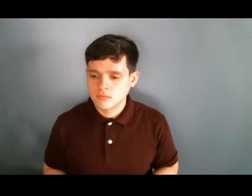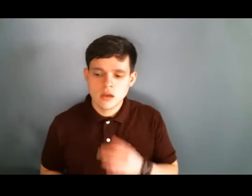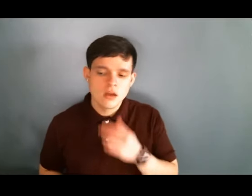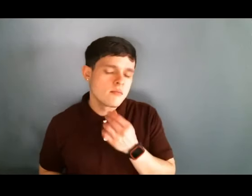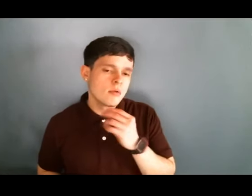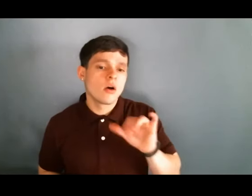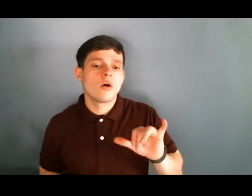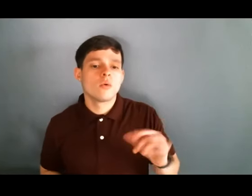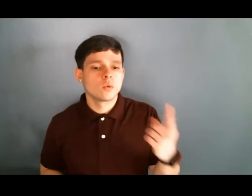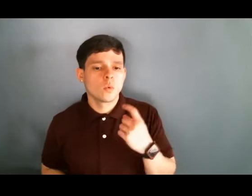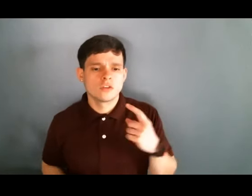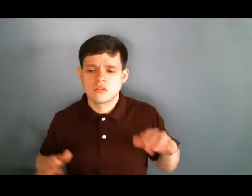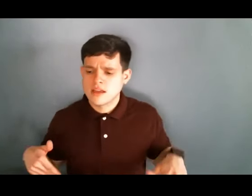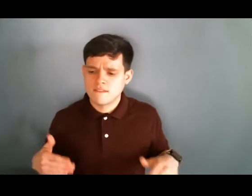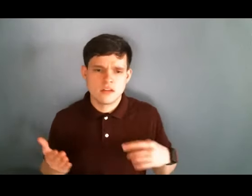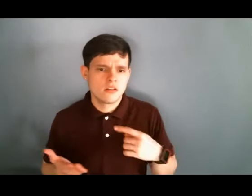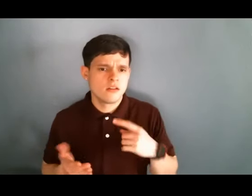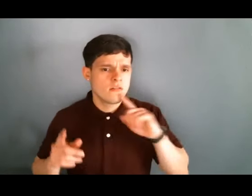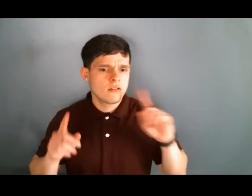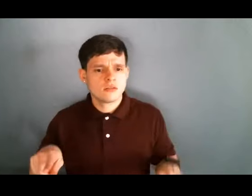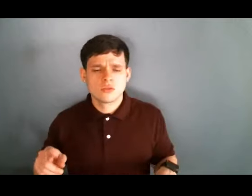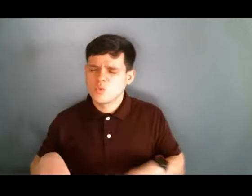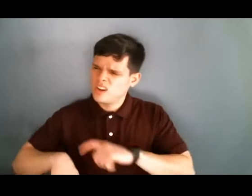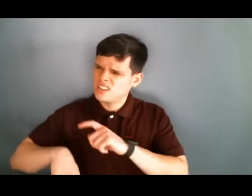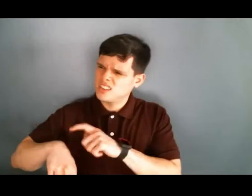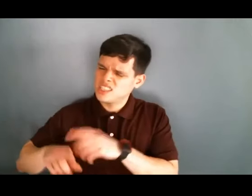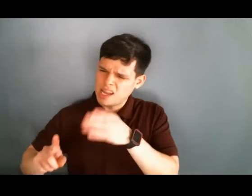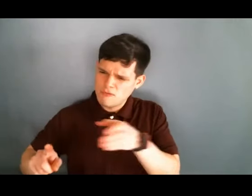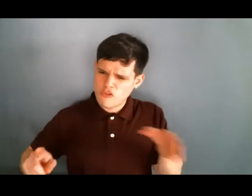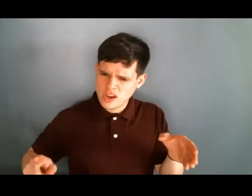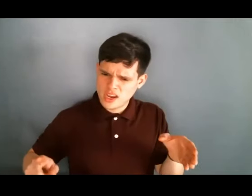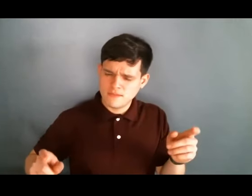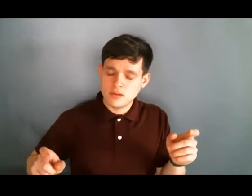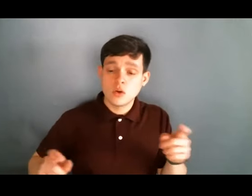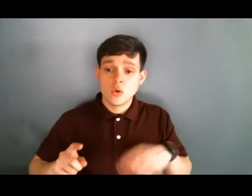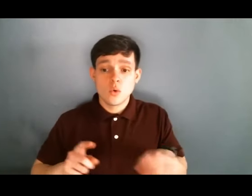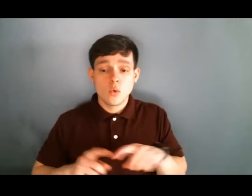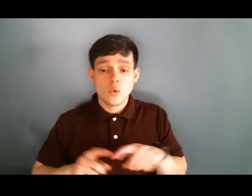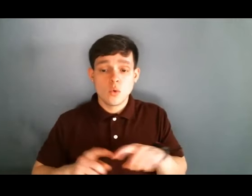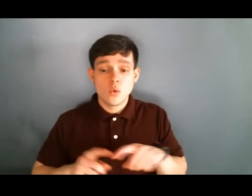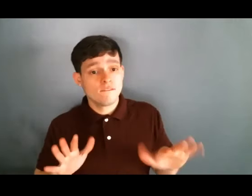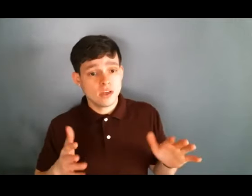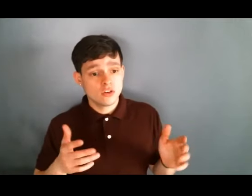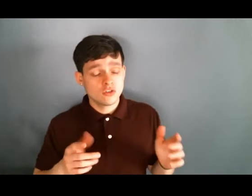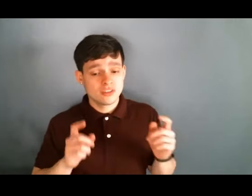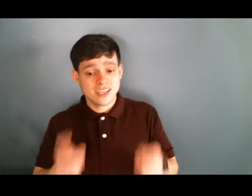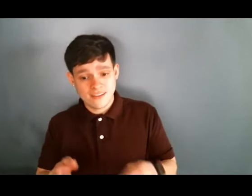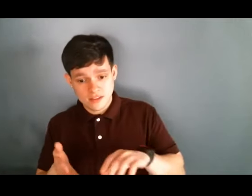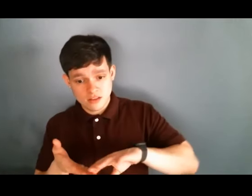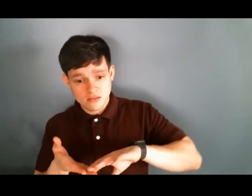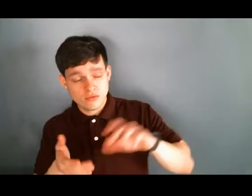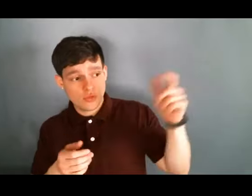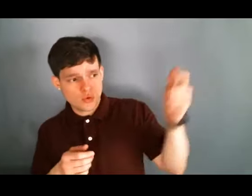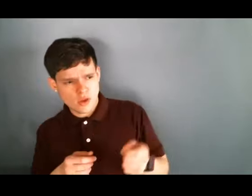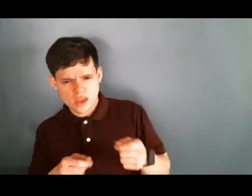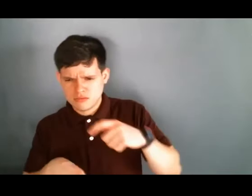Here's a question that I don't think I've answered. What is the time frame given to the awardees after being extended the grant? But another way, once we get it, what